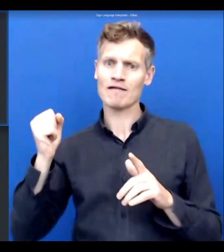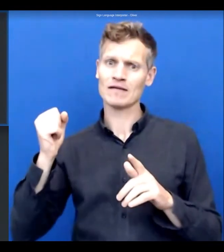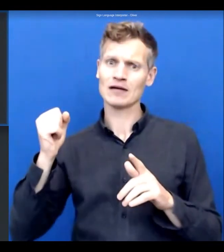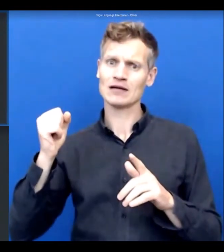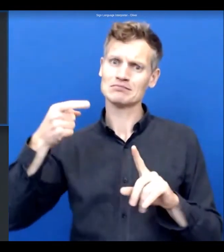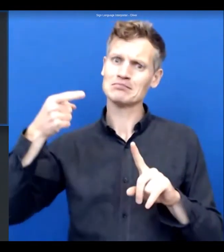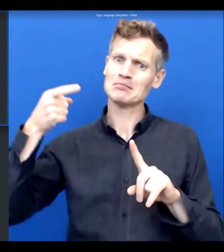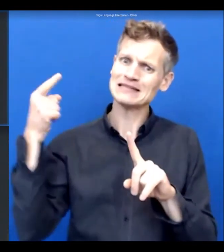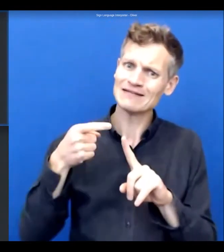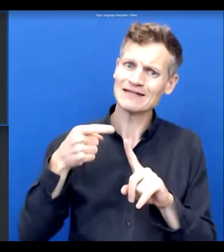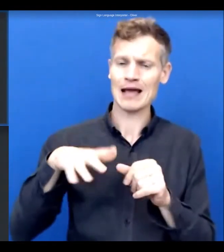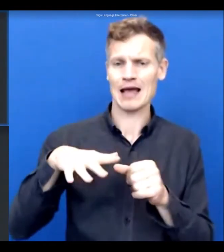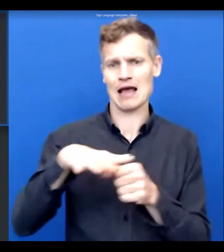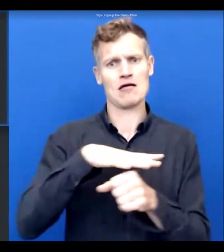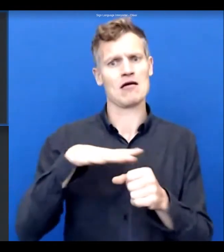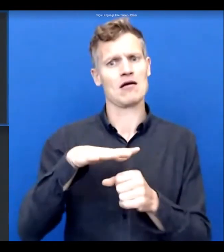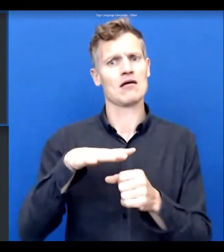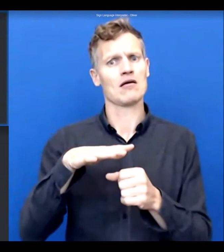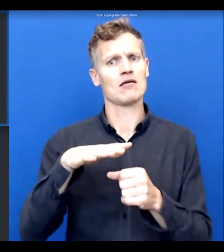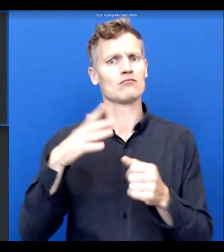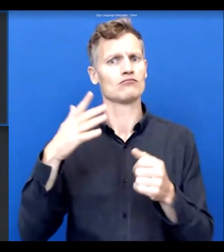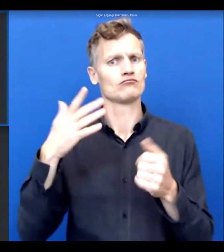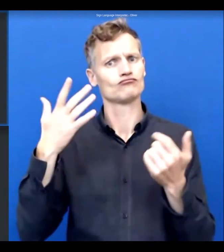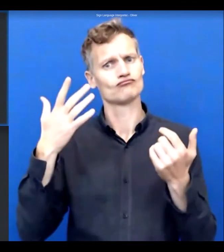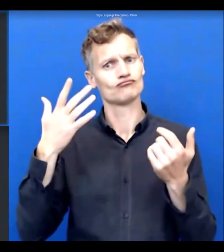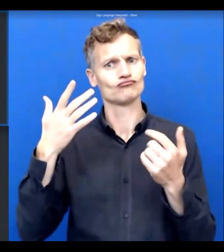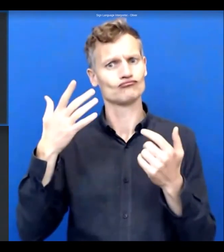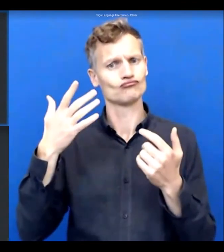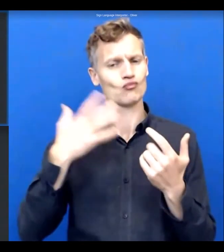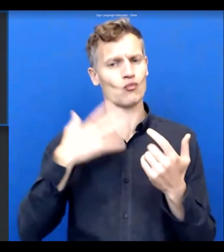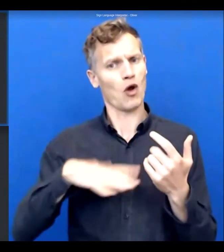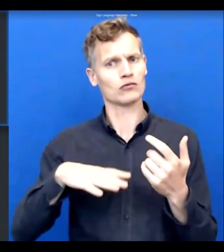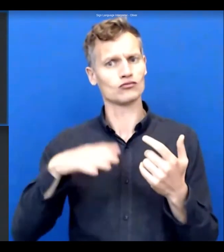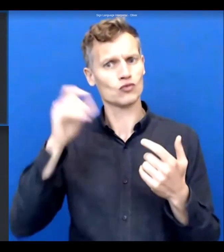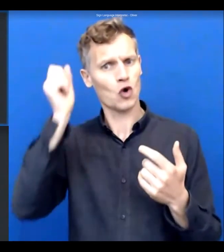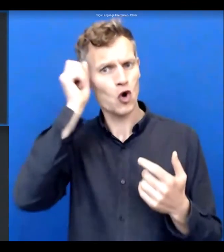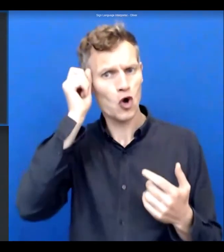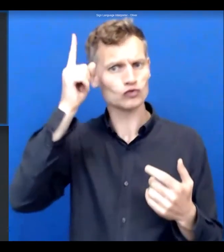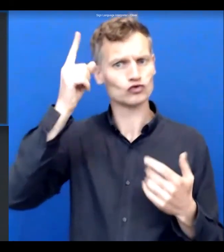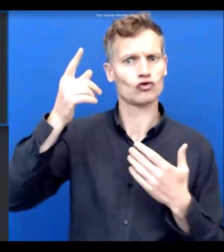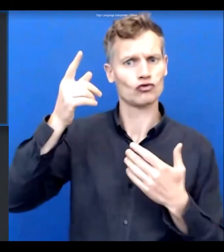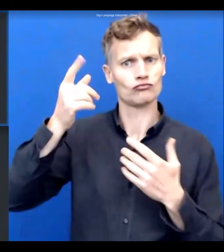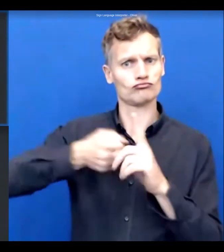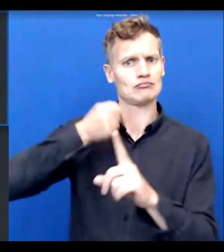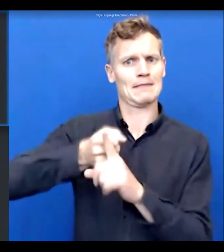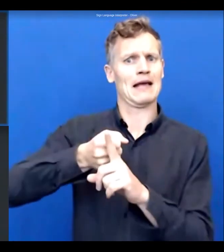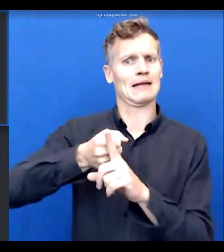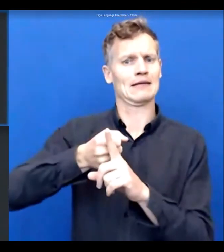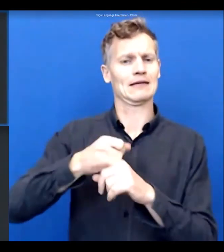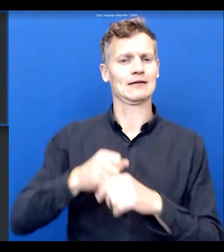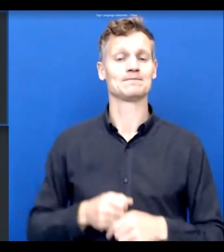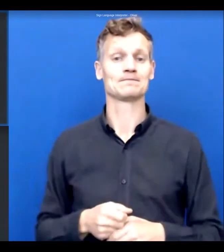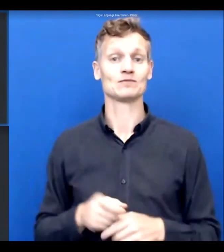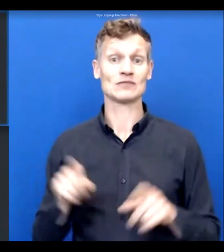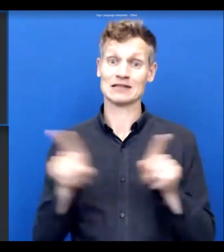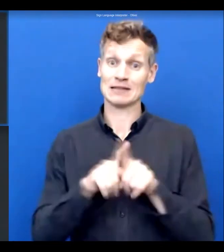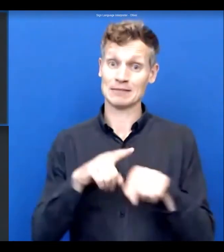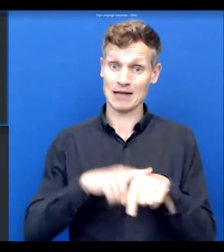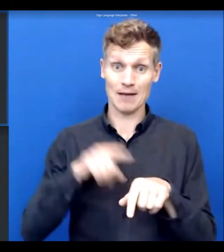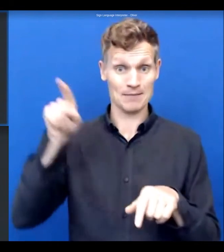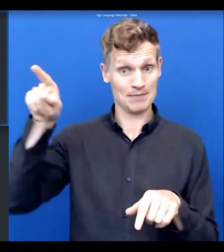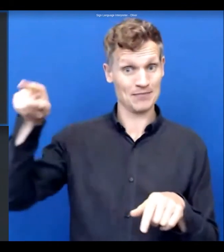particular interests. At the same time, usually they are the owners of buildings or sites of